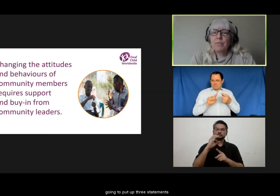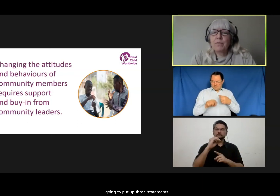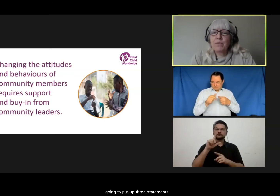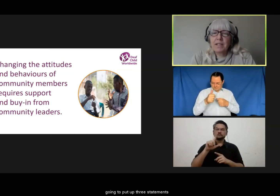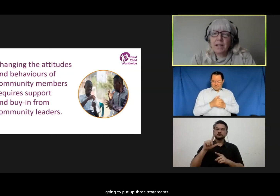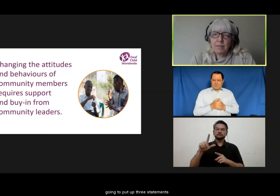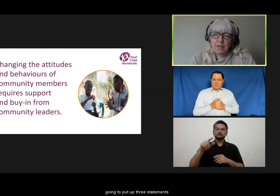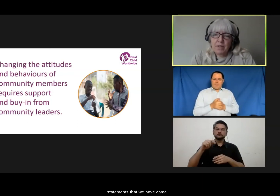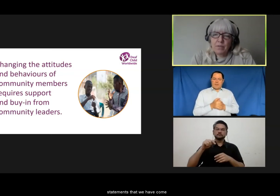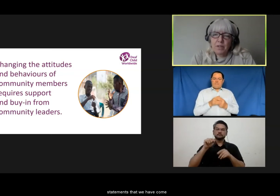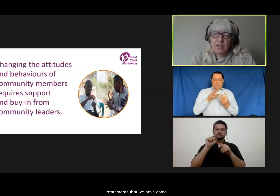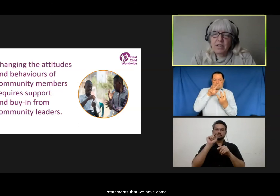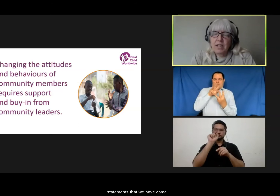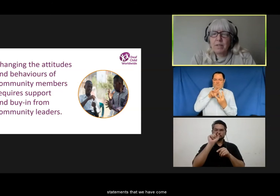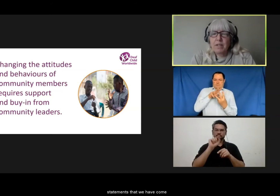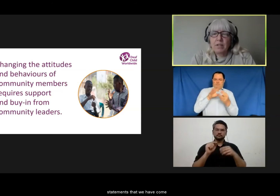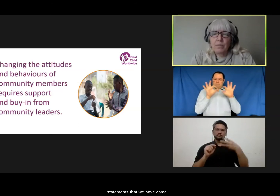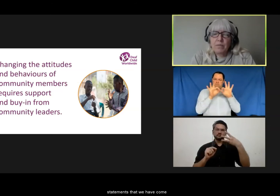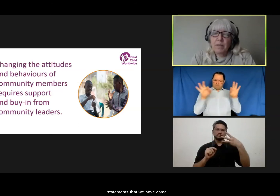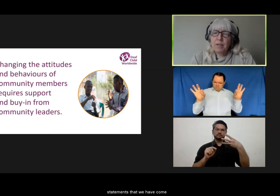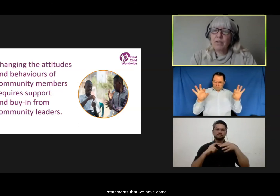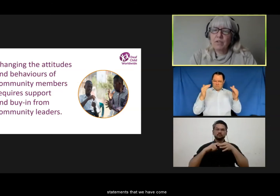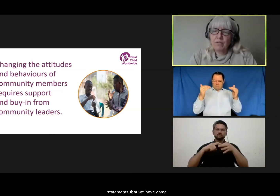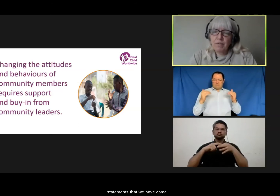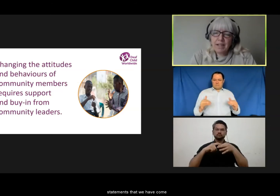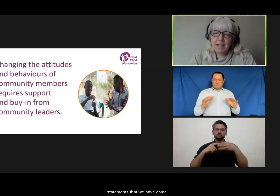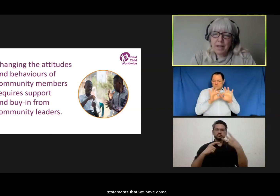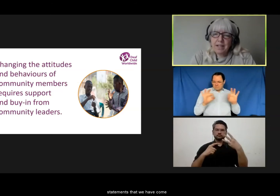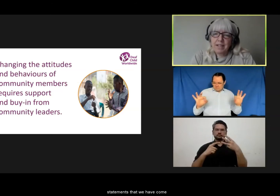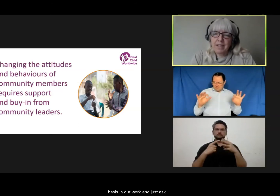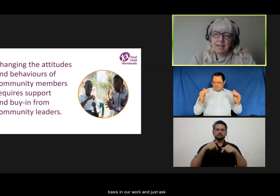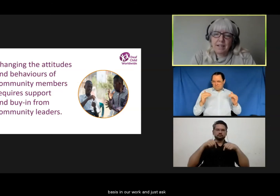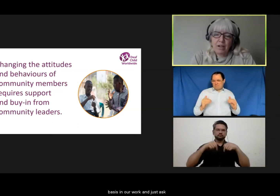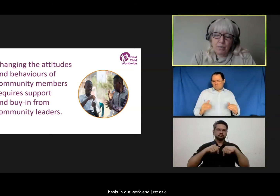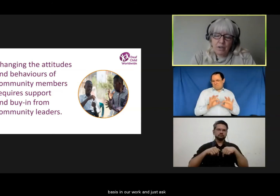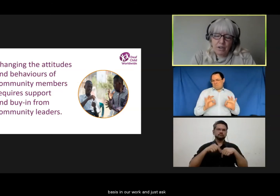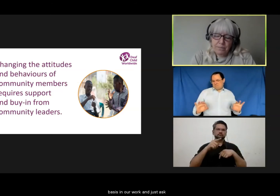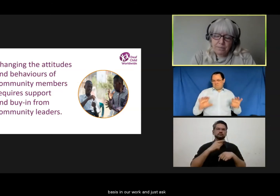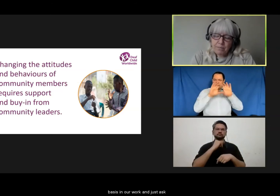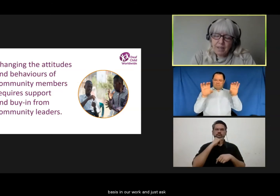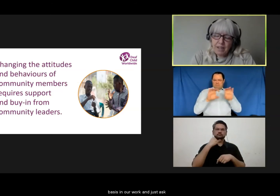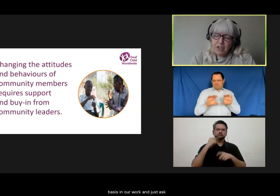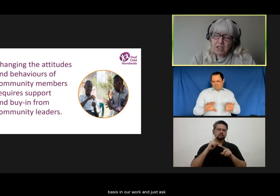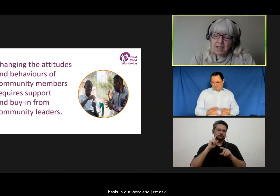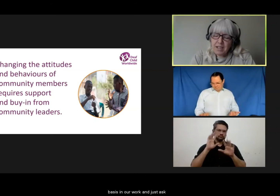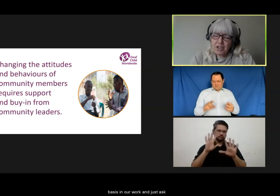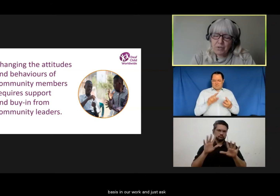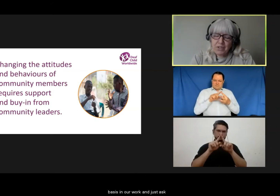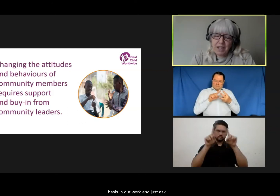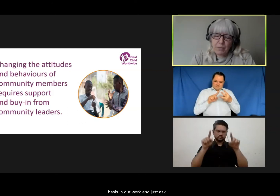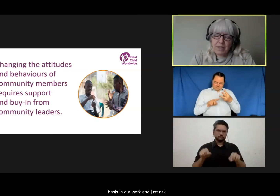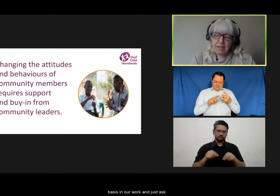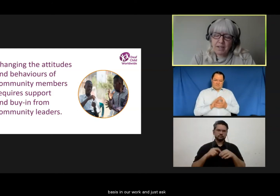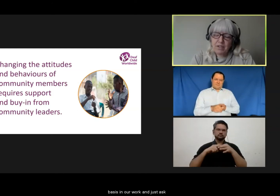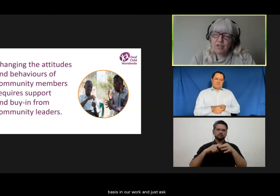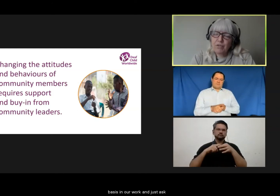put up three statements, which are statements that we've come across on a regular basis in our work, and just ask you to